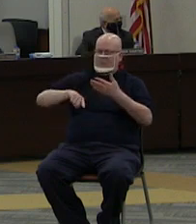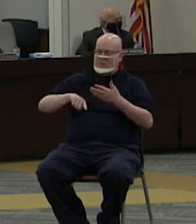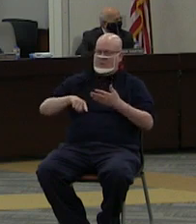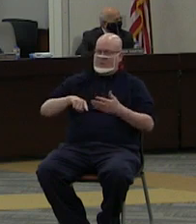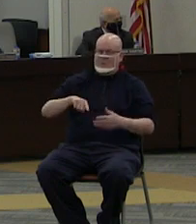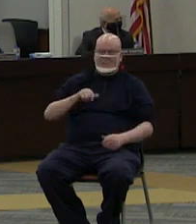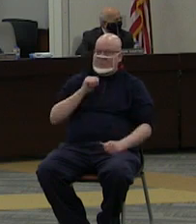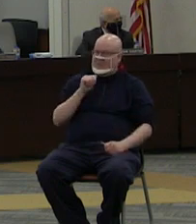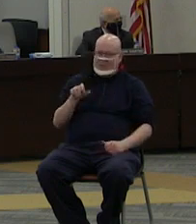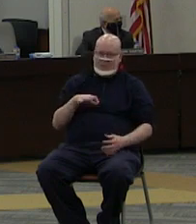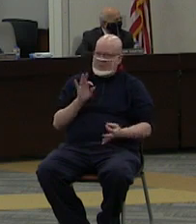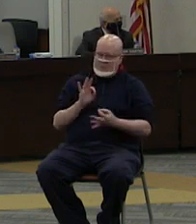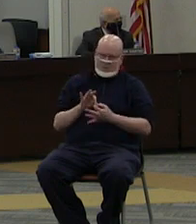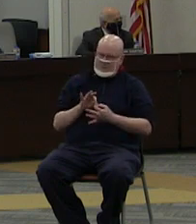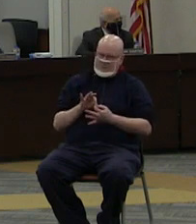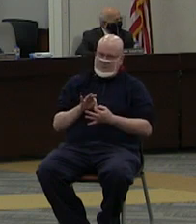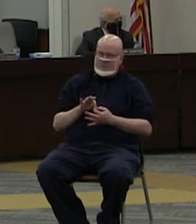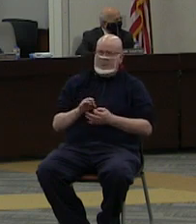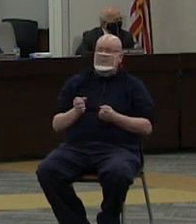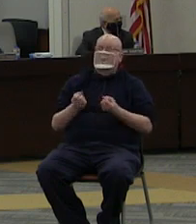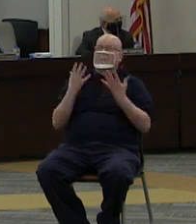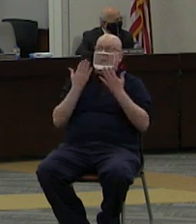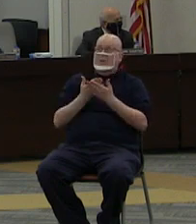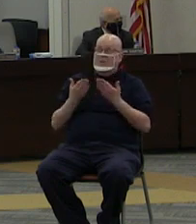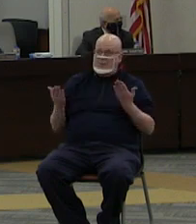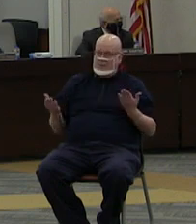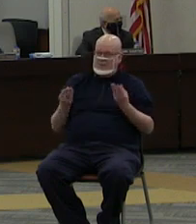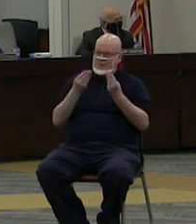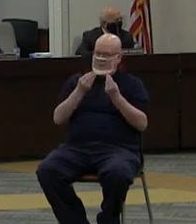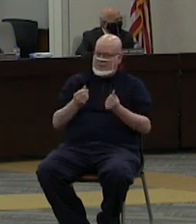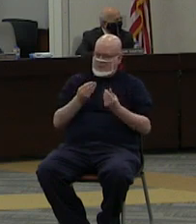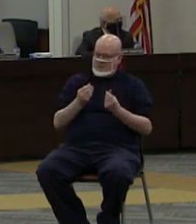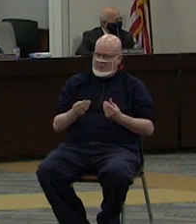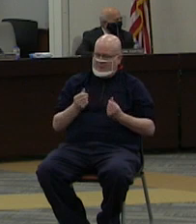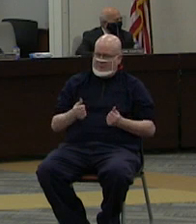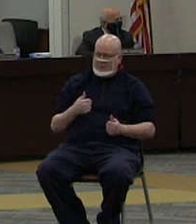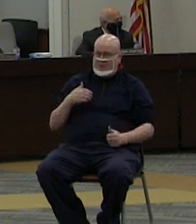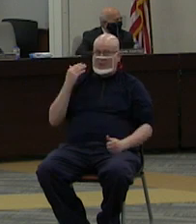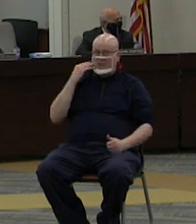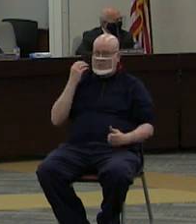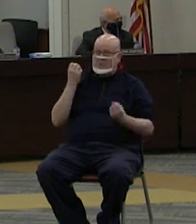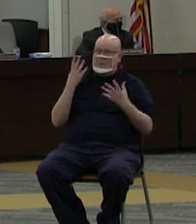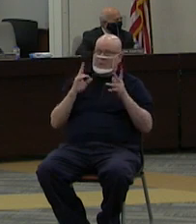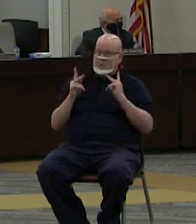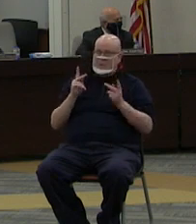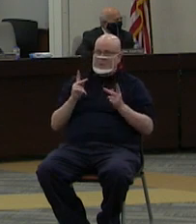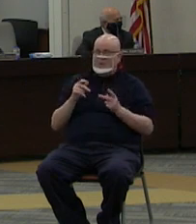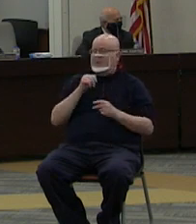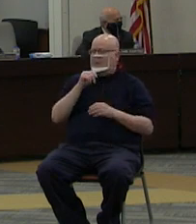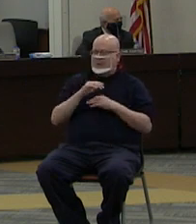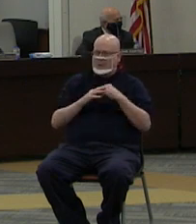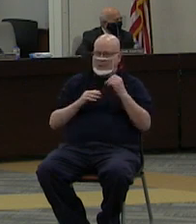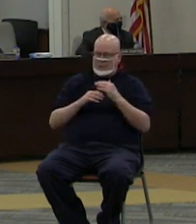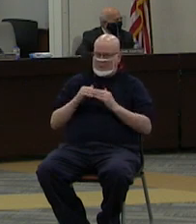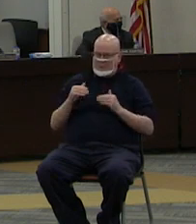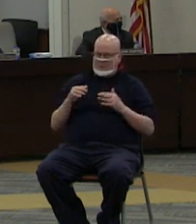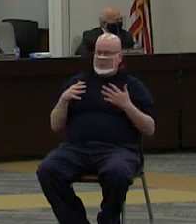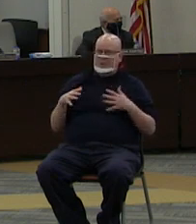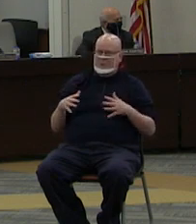perfect. You know, we still have a lot to get through, and I'm certain there's a lot of people that are, you know, uncomfortable and nervous, but I feel